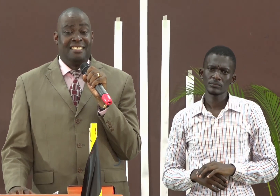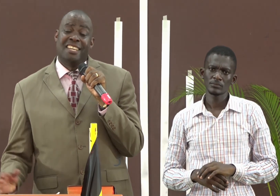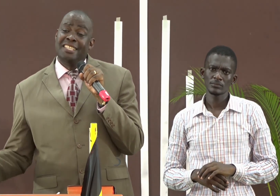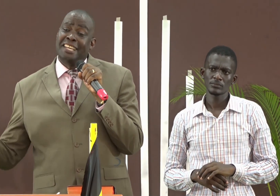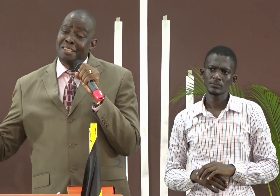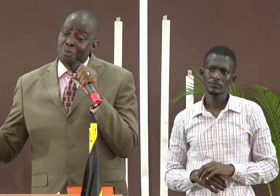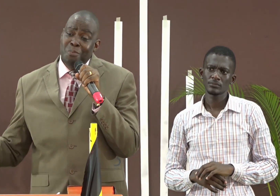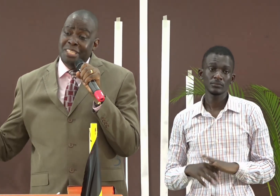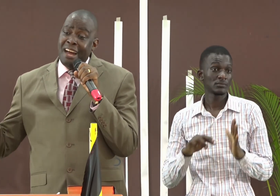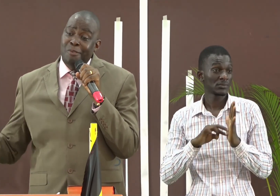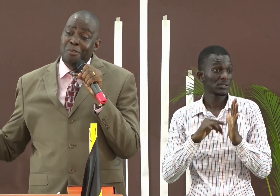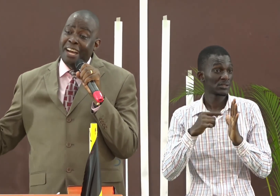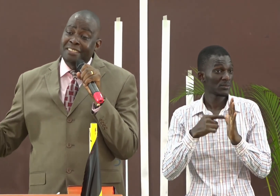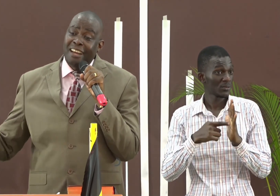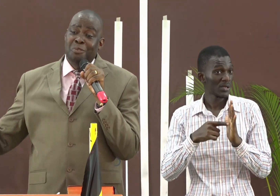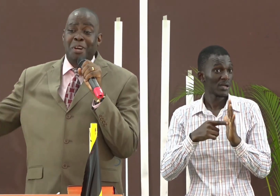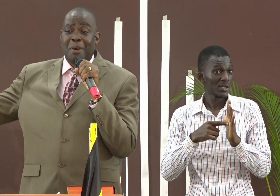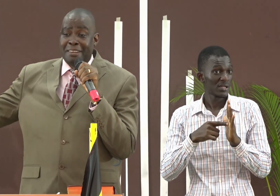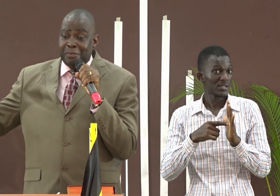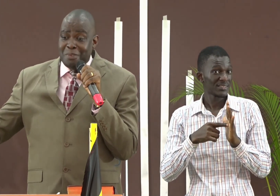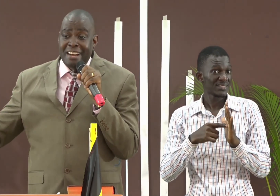God bless